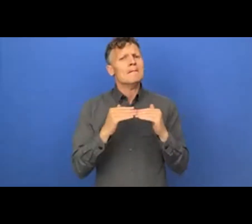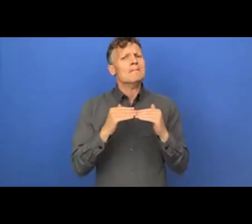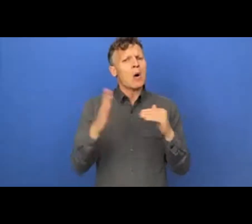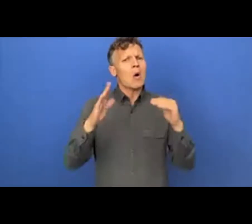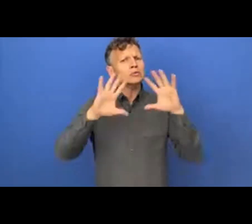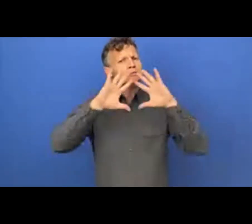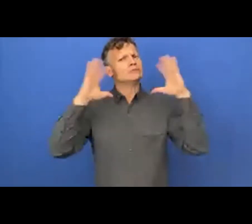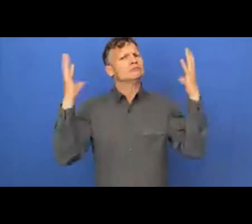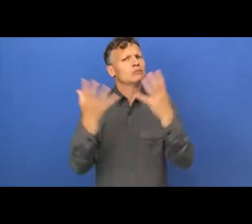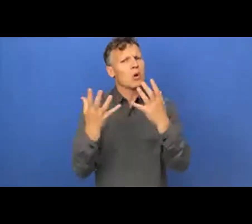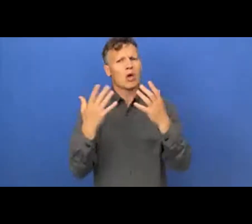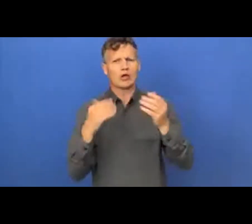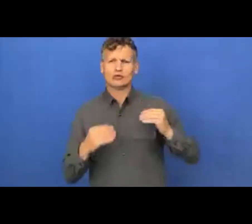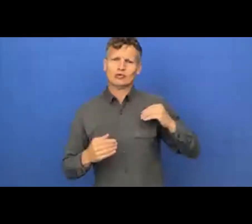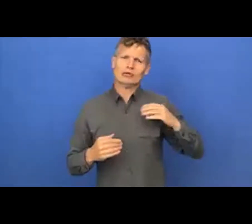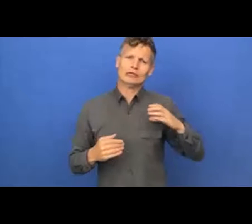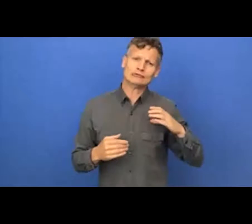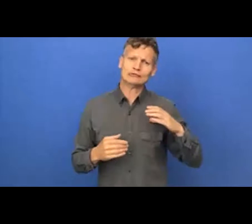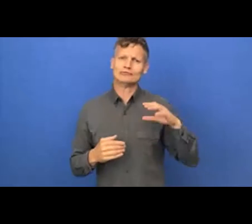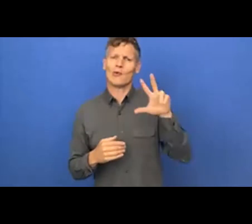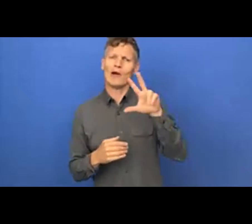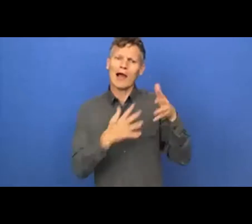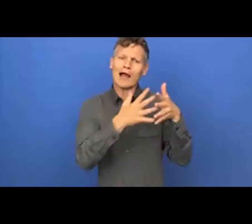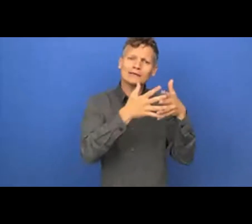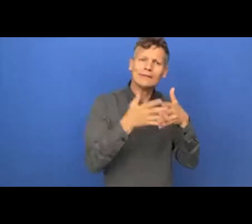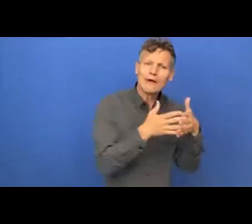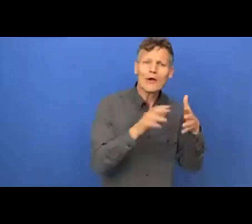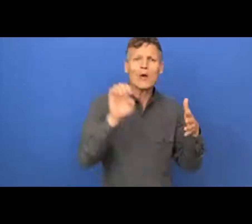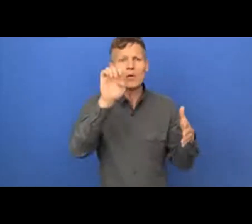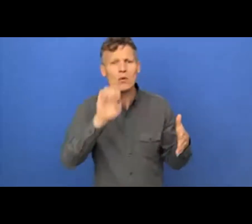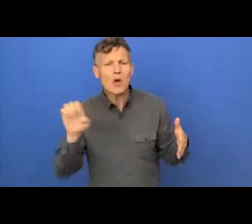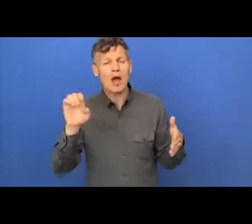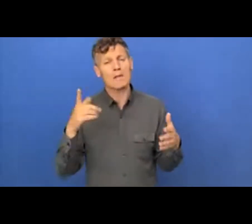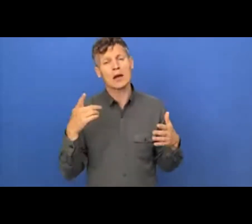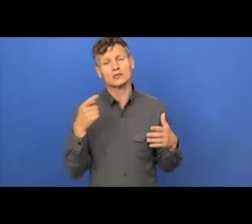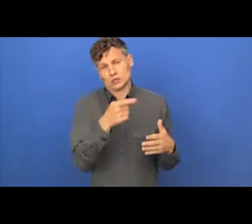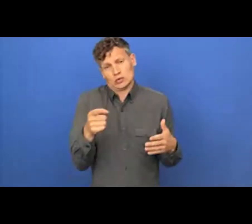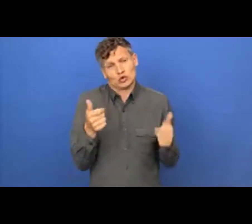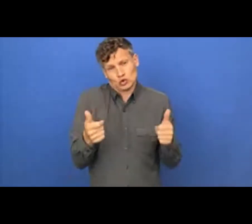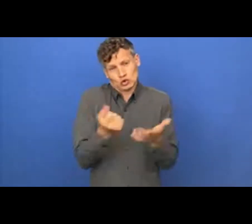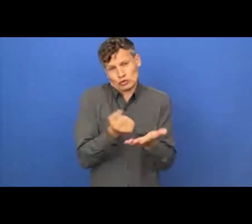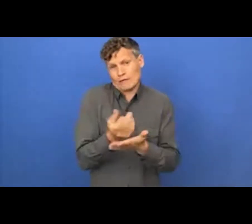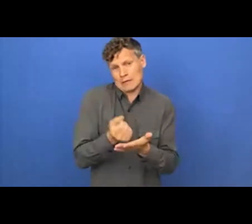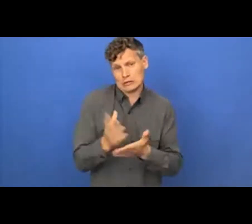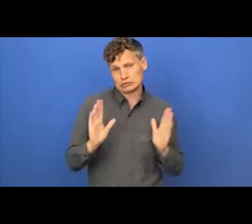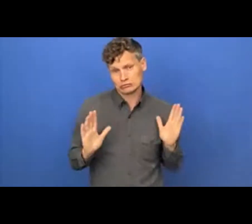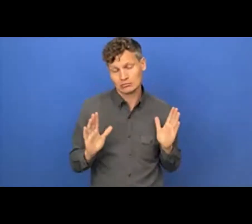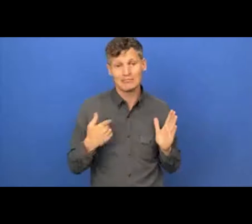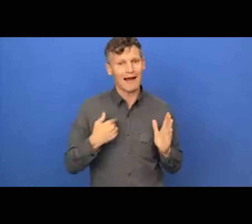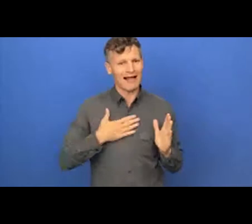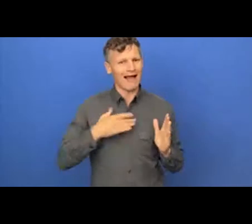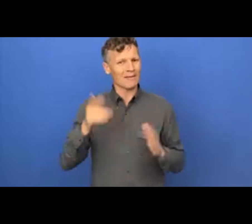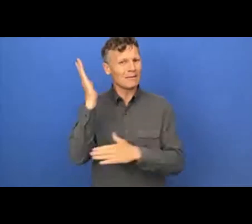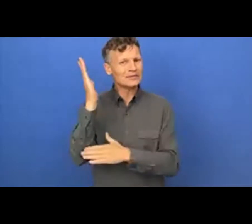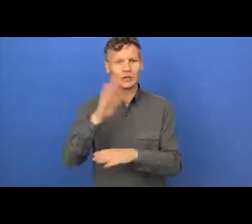I think it's still really valuable. And what I liked about this presentation is not just about statistics. As you